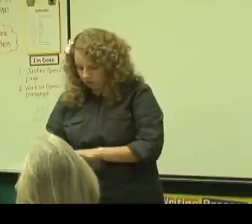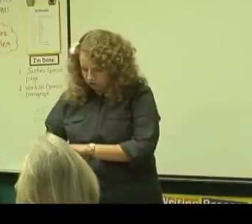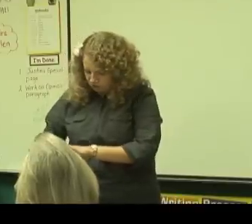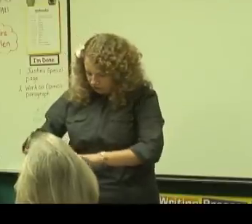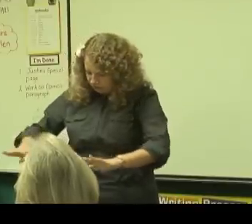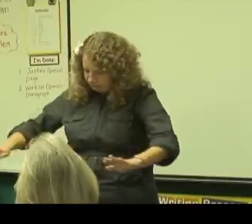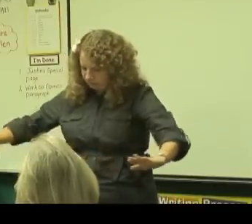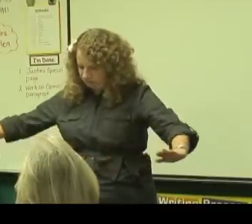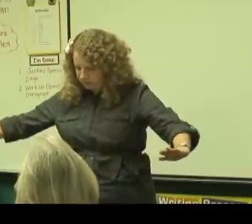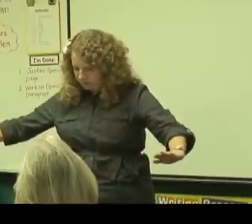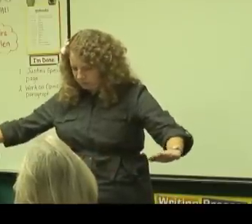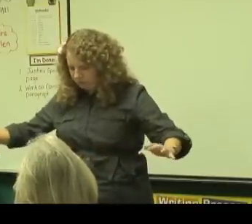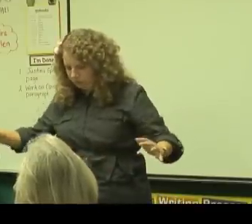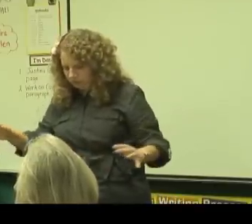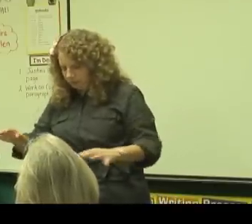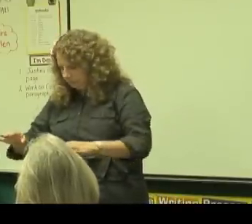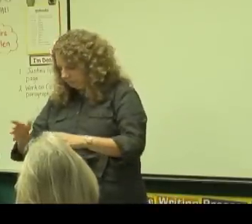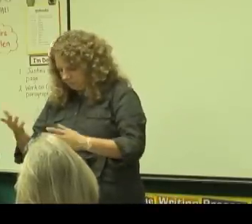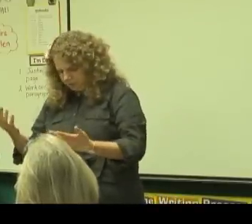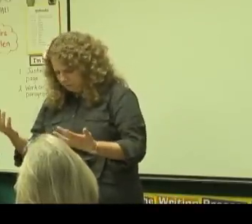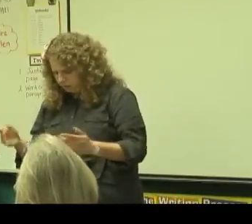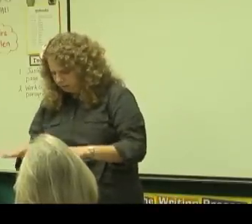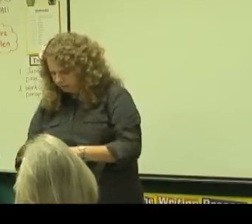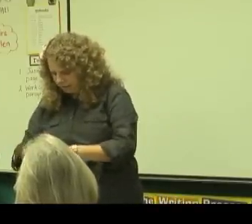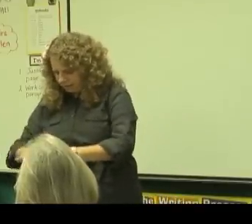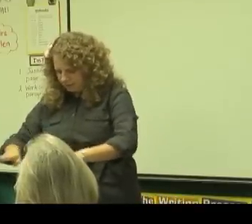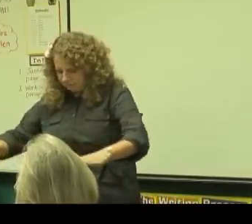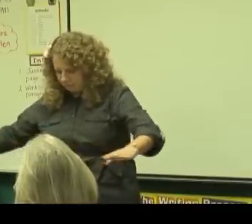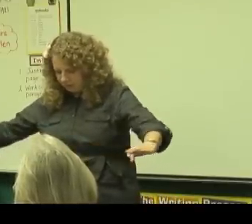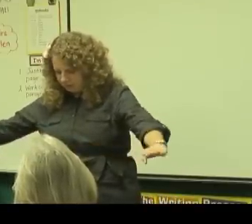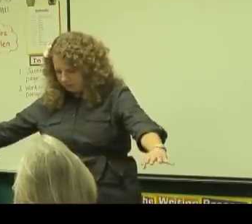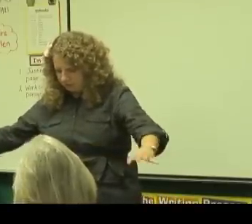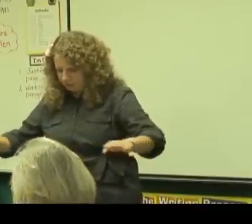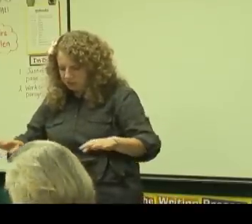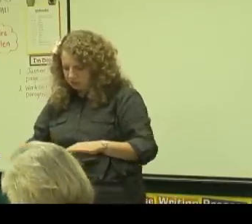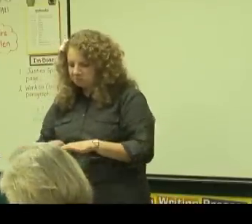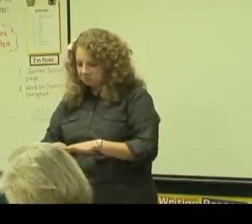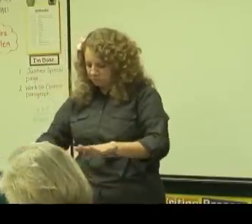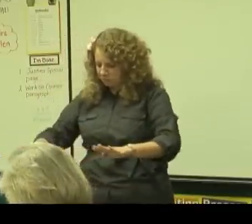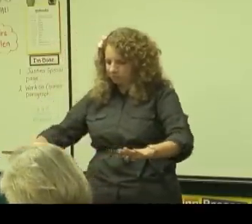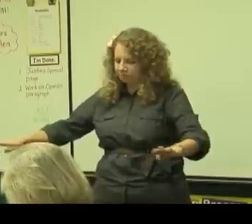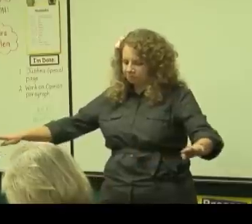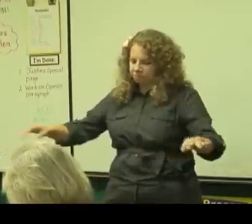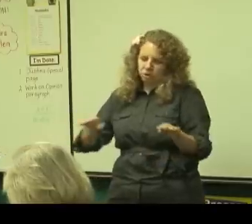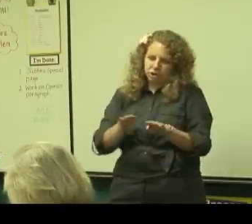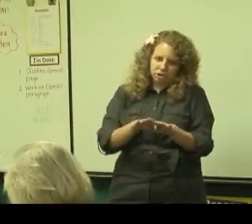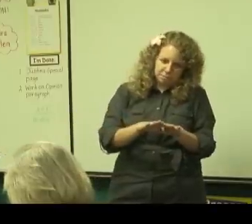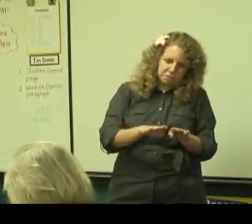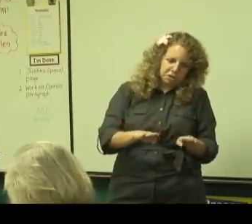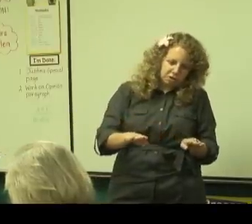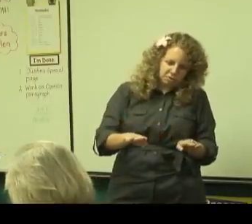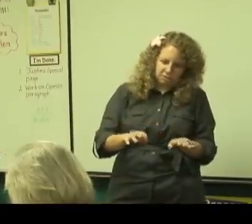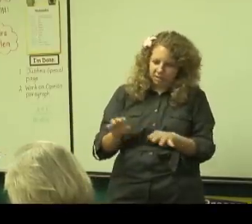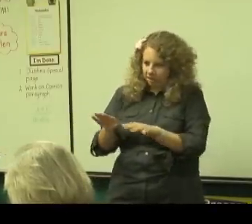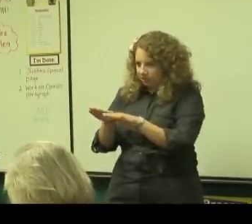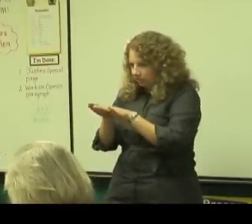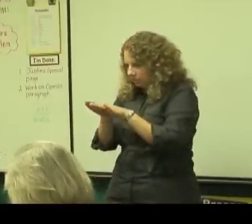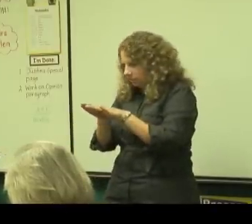long shelf, a long table, a plot of land. I guess you could do that too. So, or it could just be like, oh, right there on the